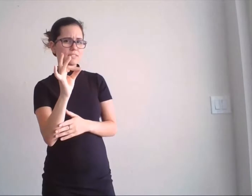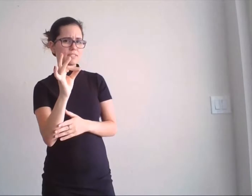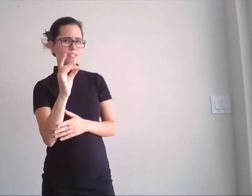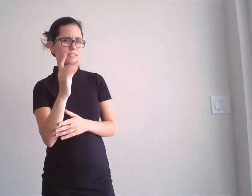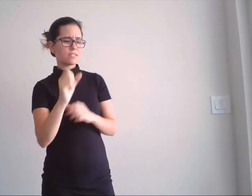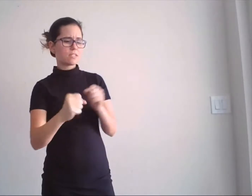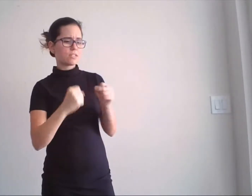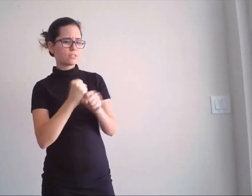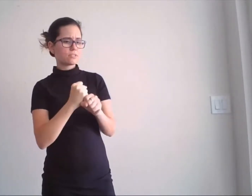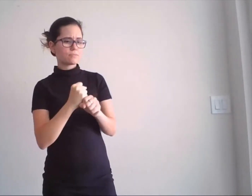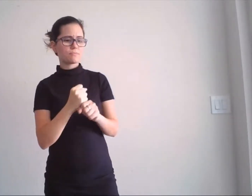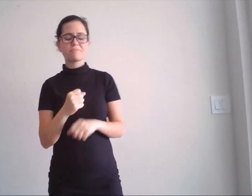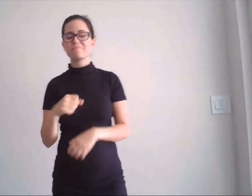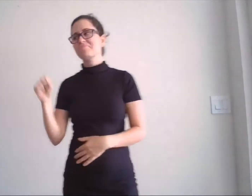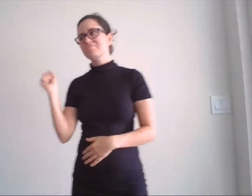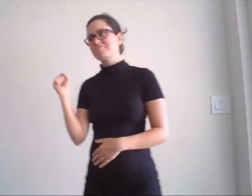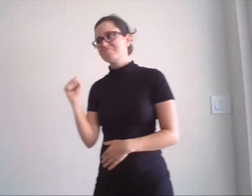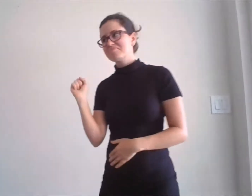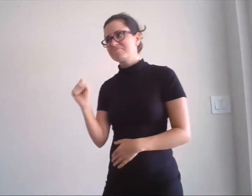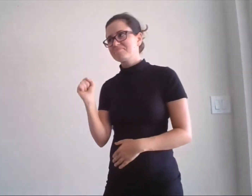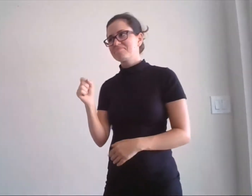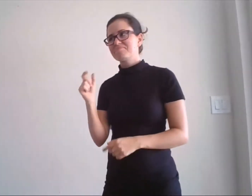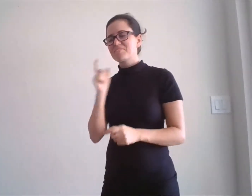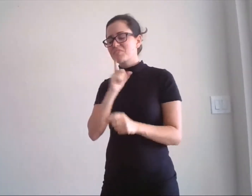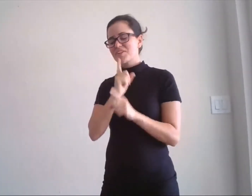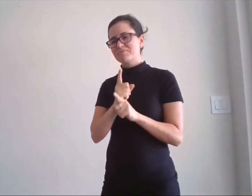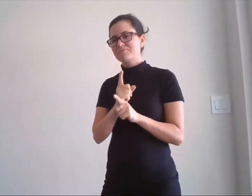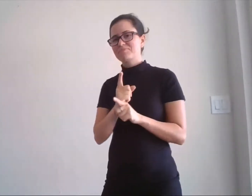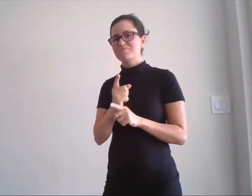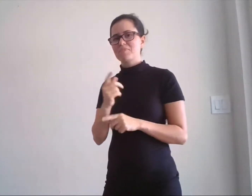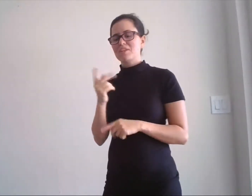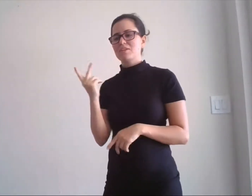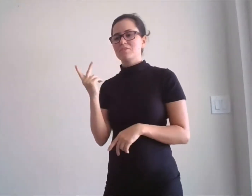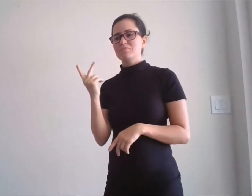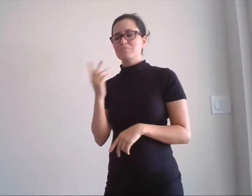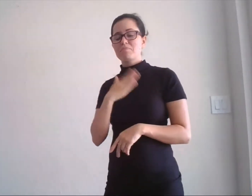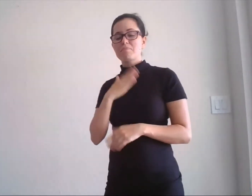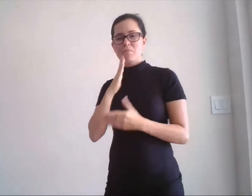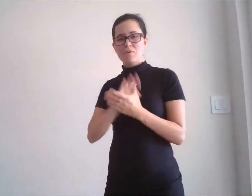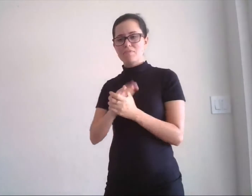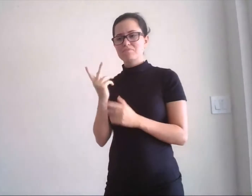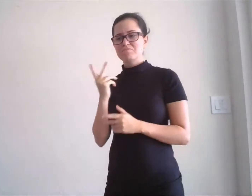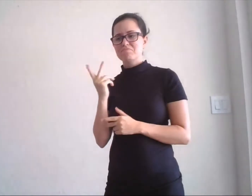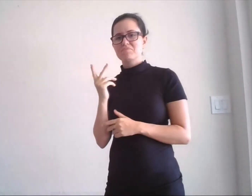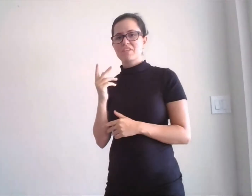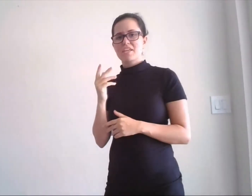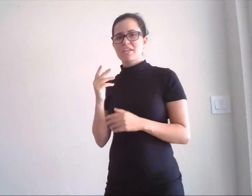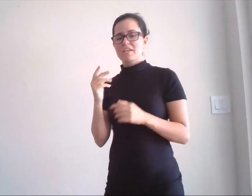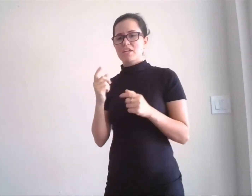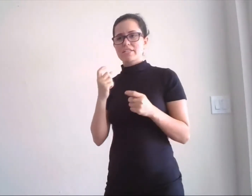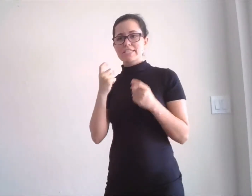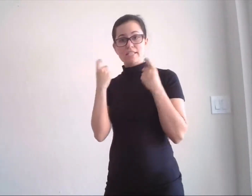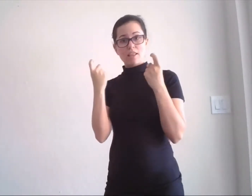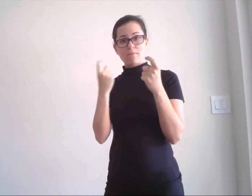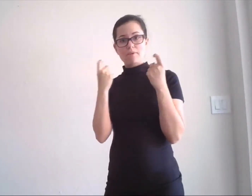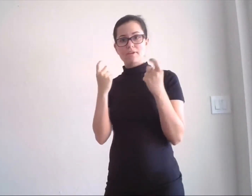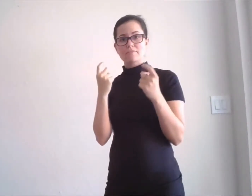on your anniversary, and I celebrate my anniversary a week before my anniversary. I'm forcing your hand. Now, I will have to then celebrate my actual